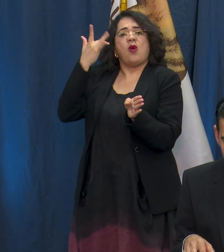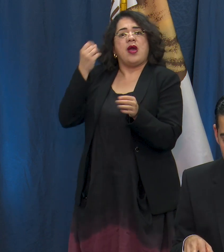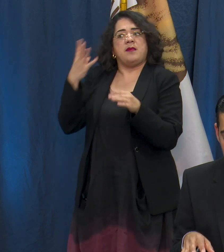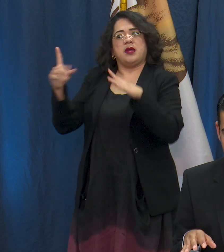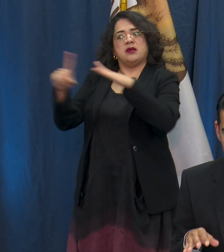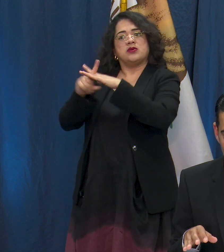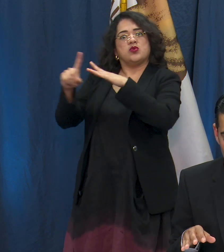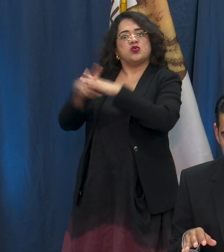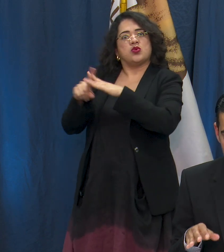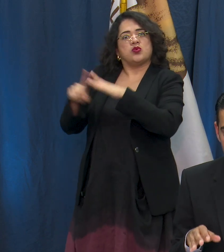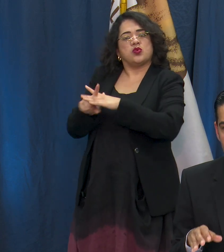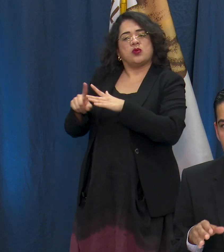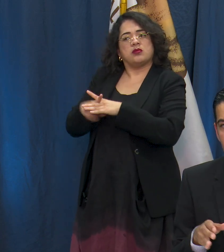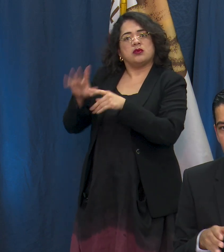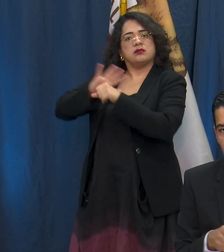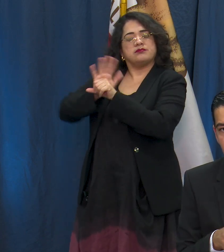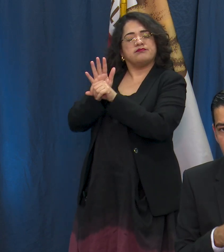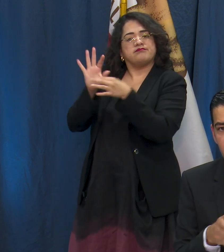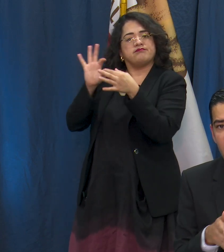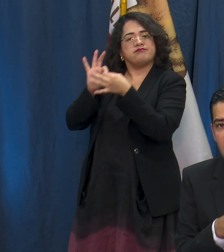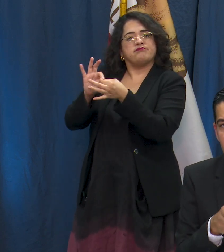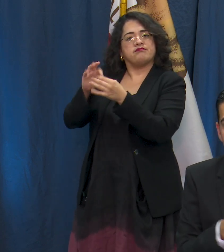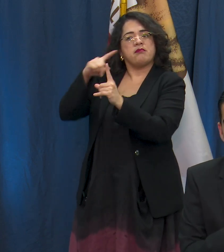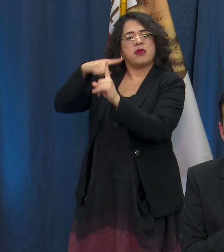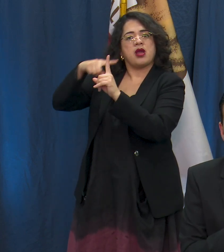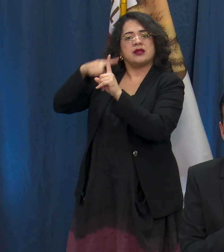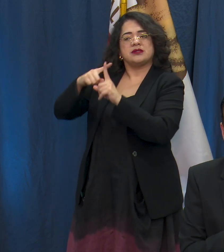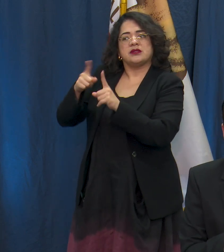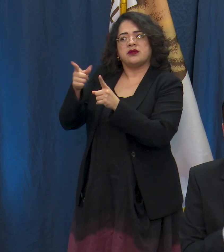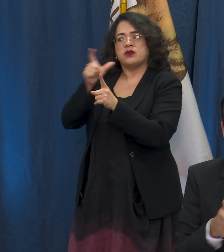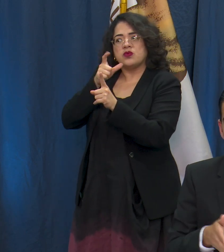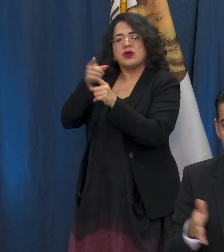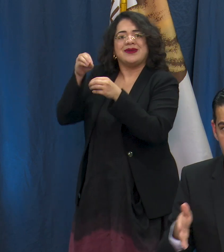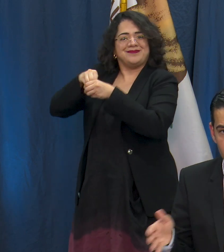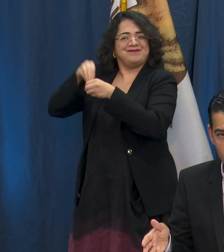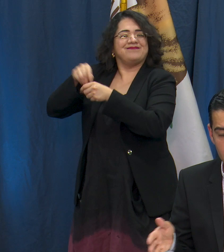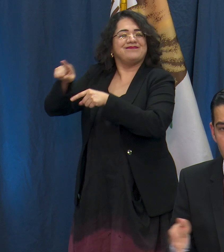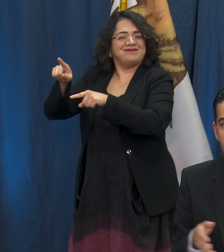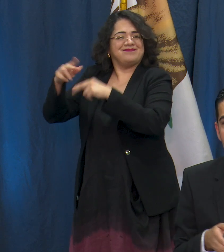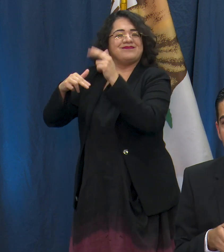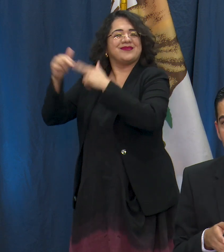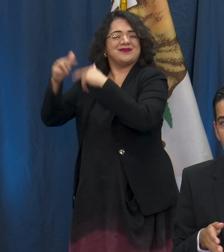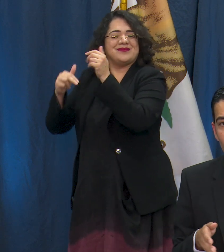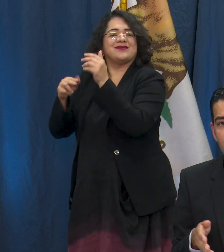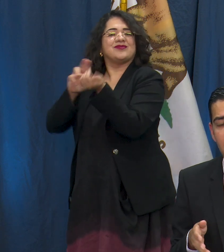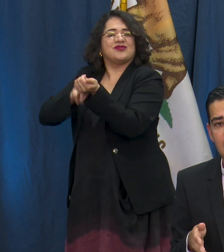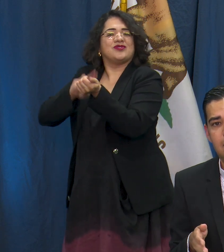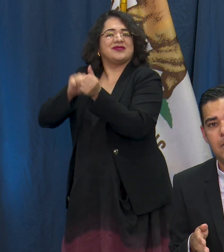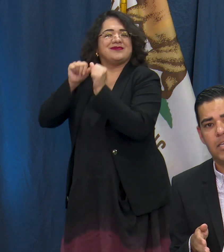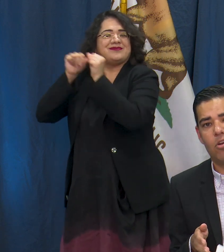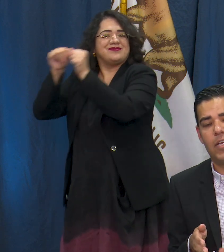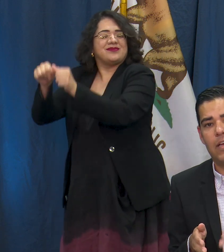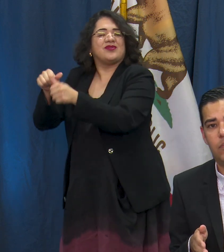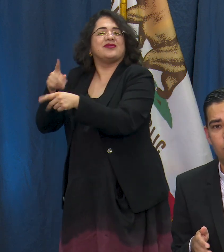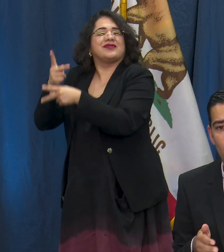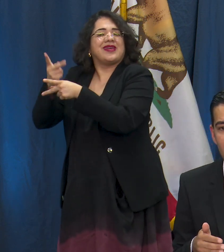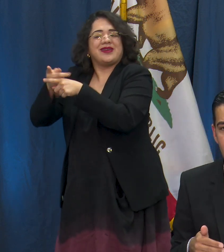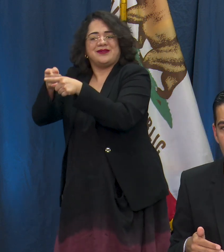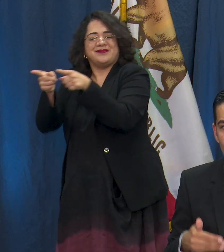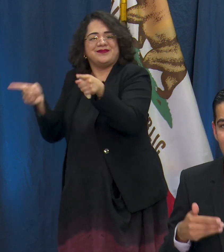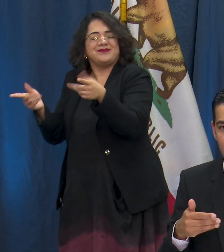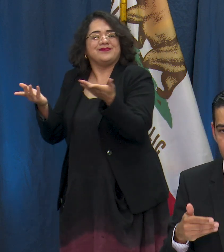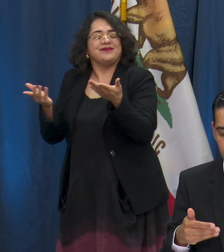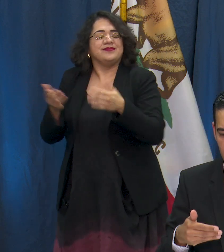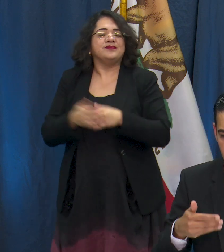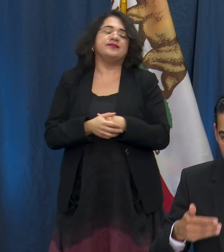centers. And we're going to take that in the days ahead, more steps forward. And so you'll begin hearing us. We're going to